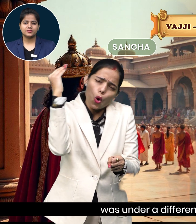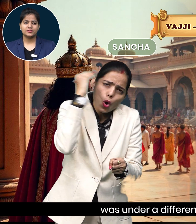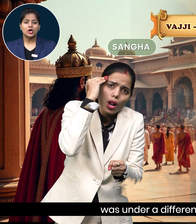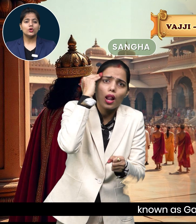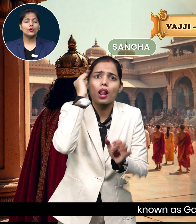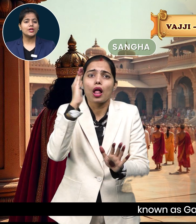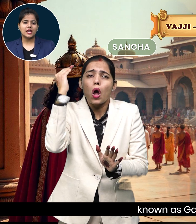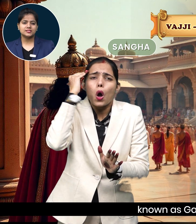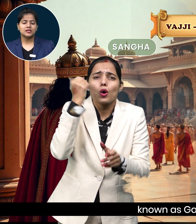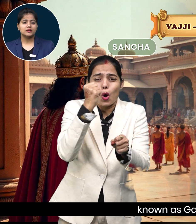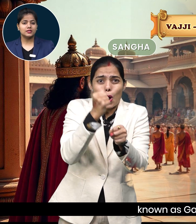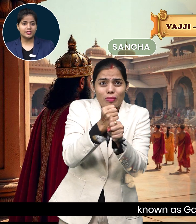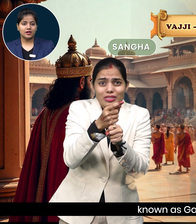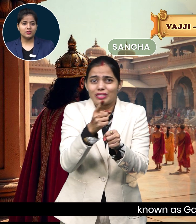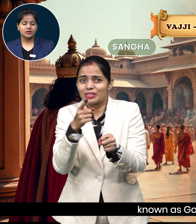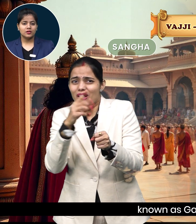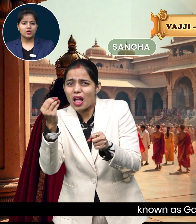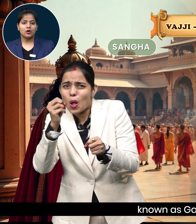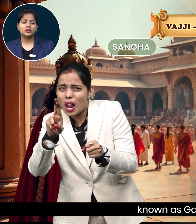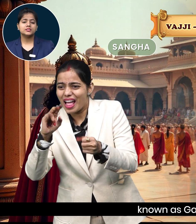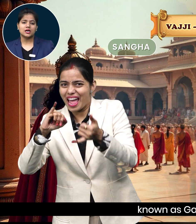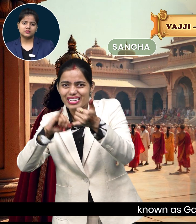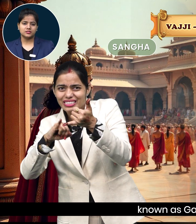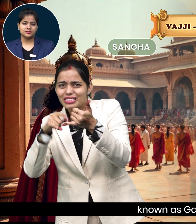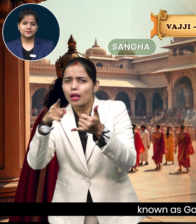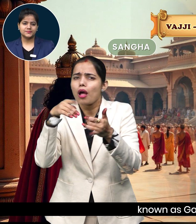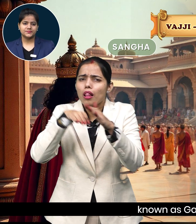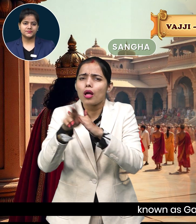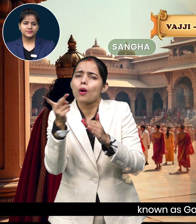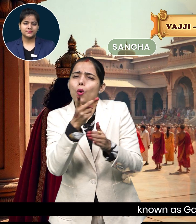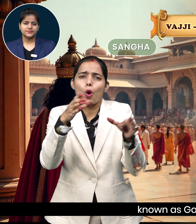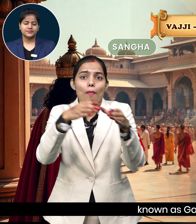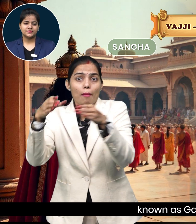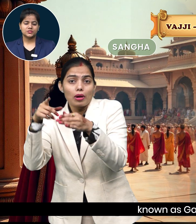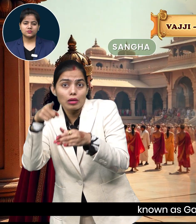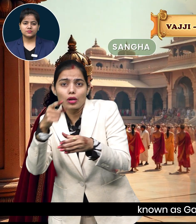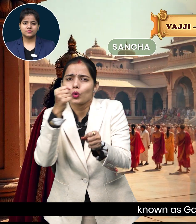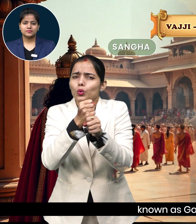government known as Ghana or Sangh.